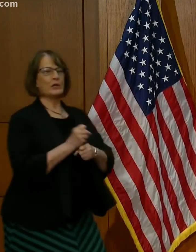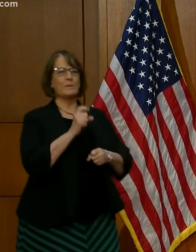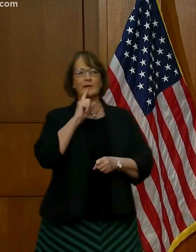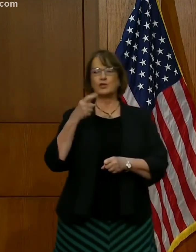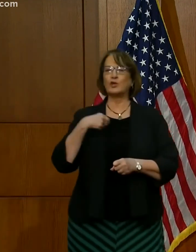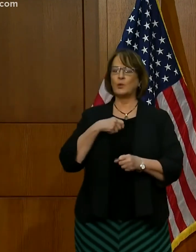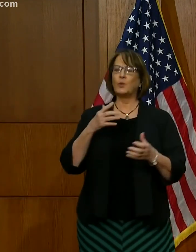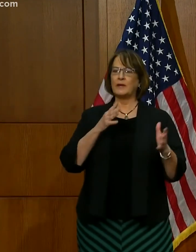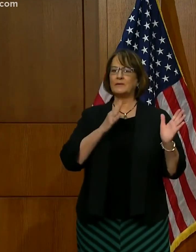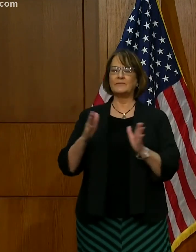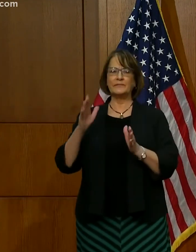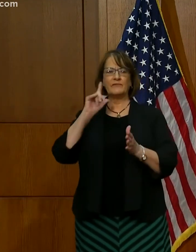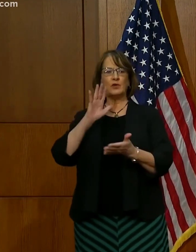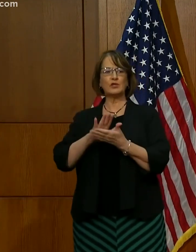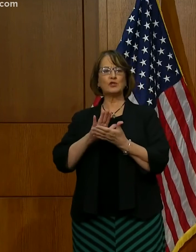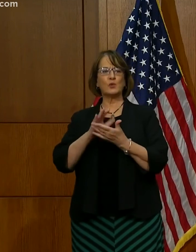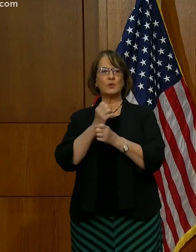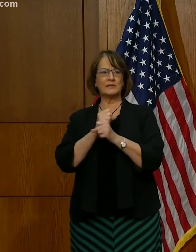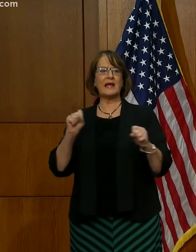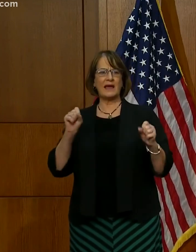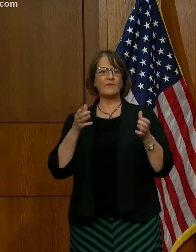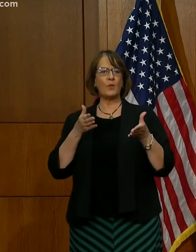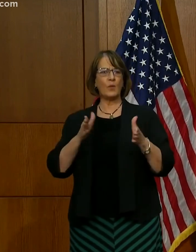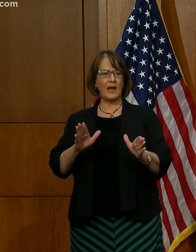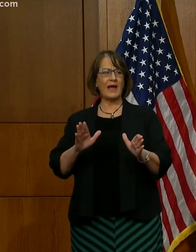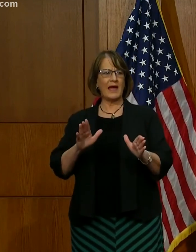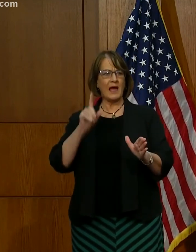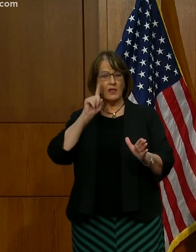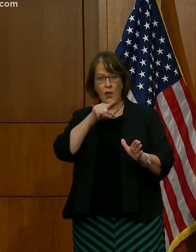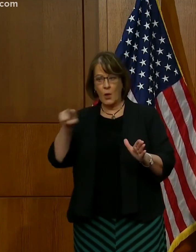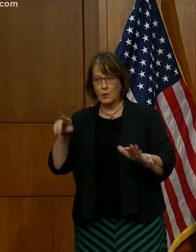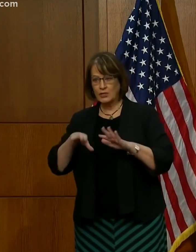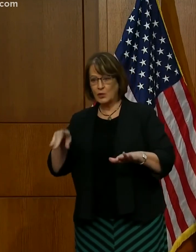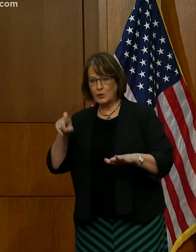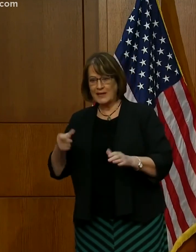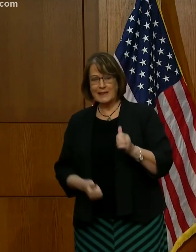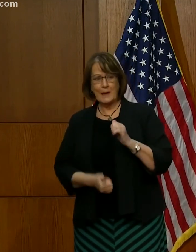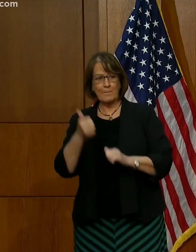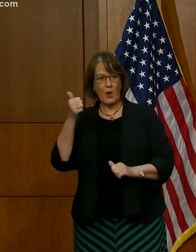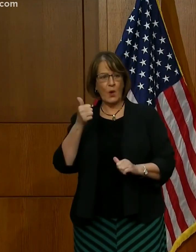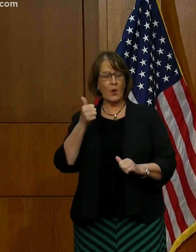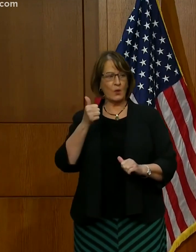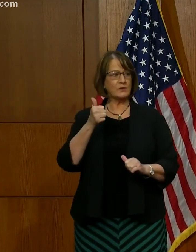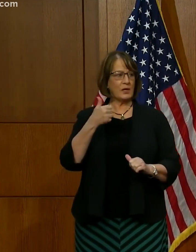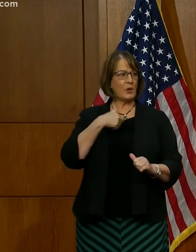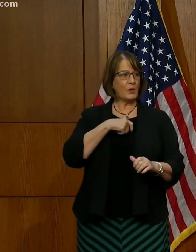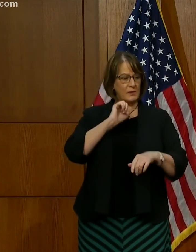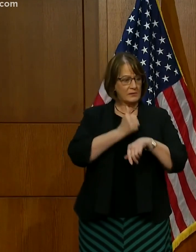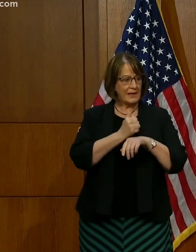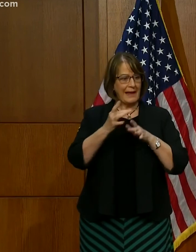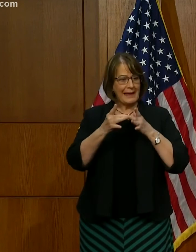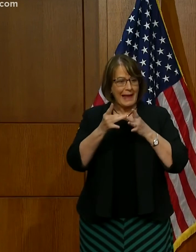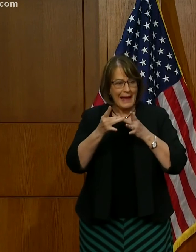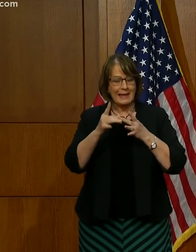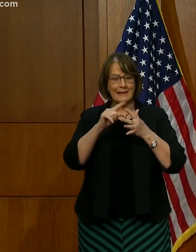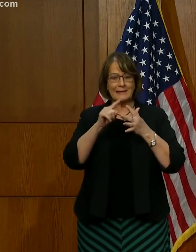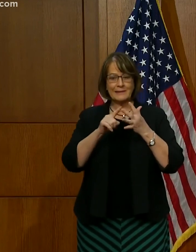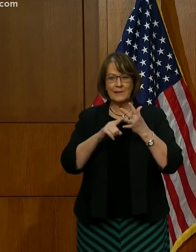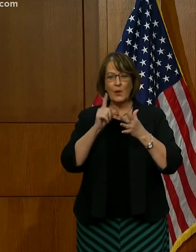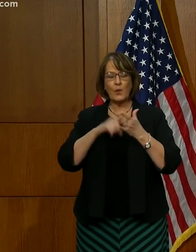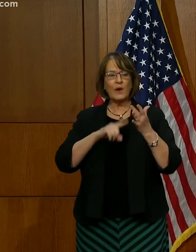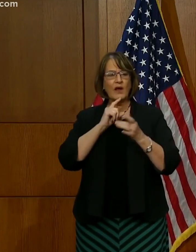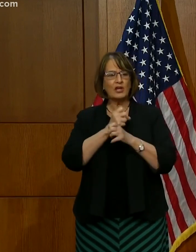students who need this the most. The guidance lays out the steps for schools to take and the safety precautions that make